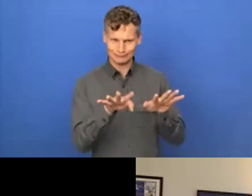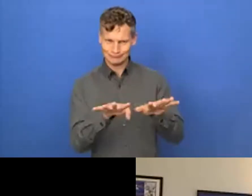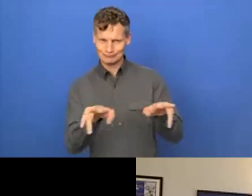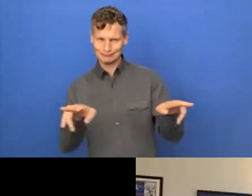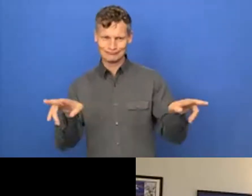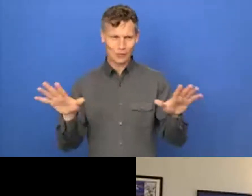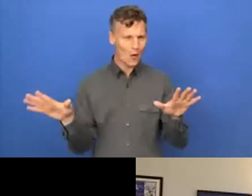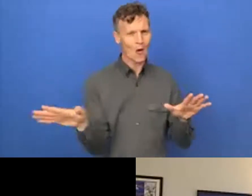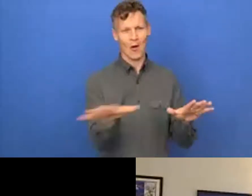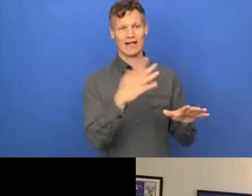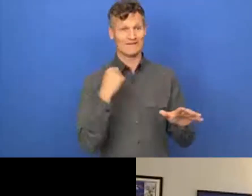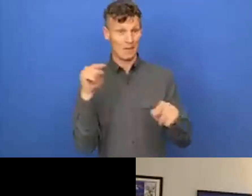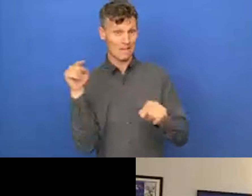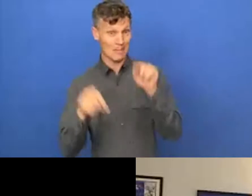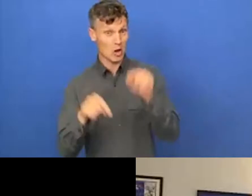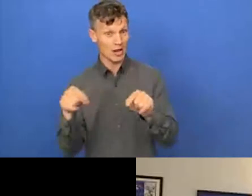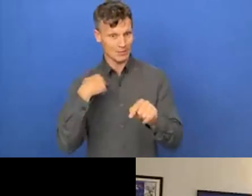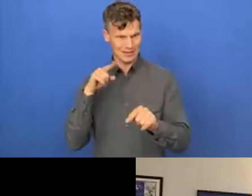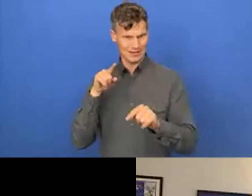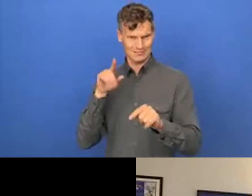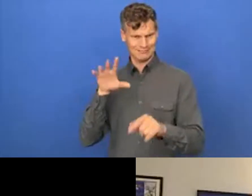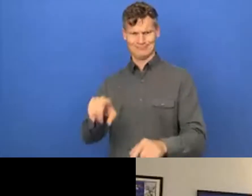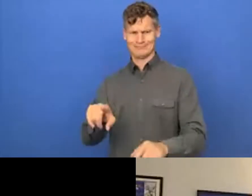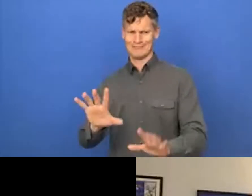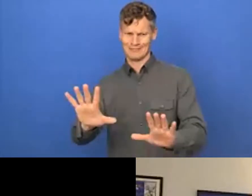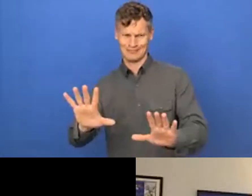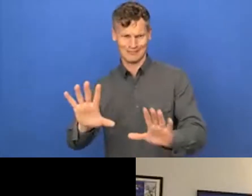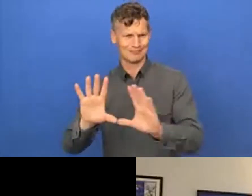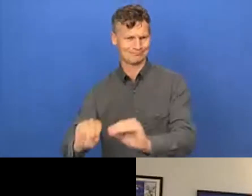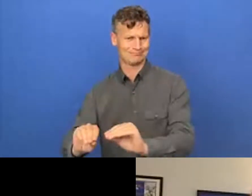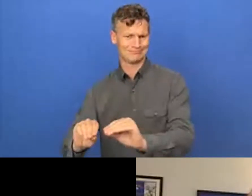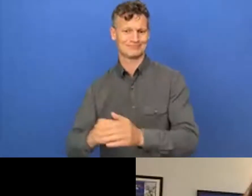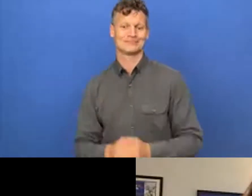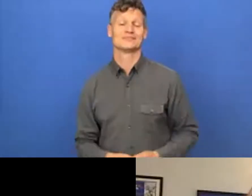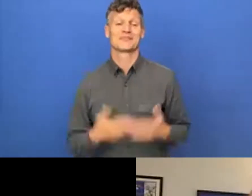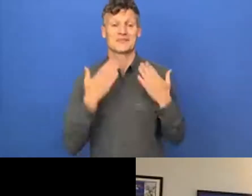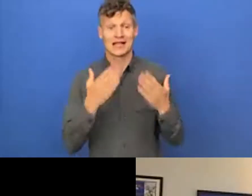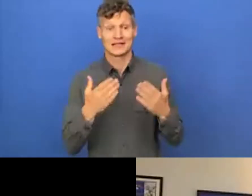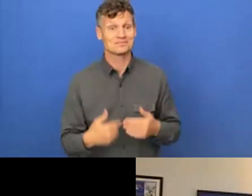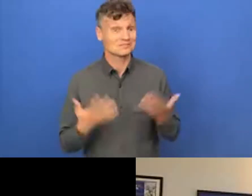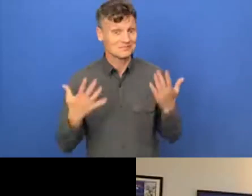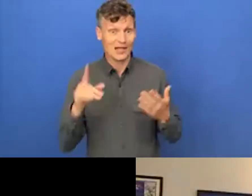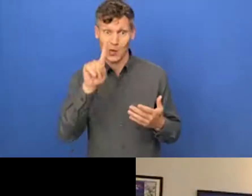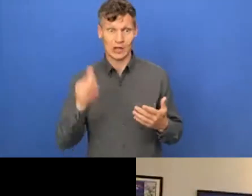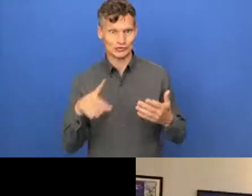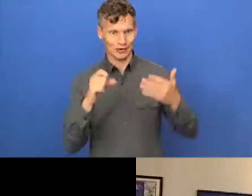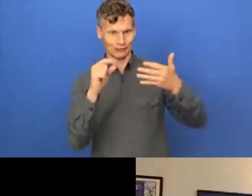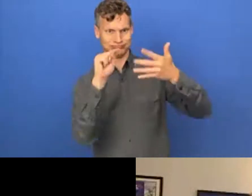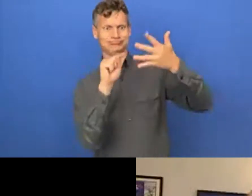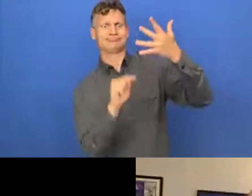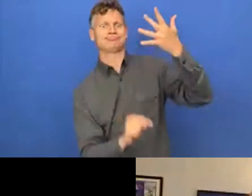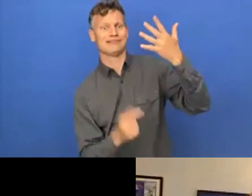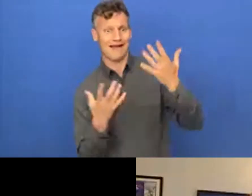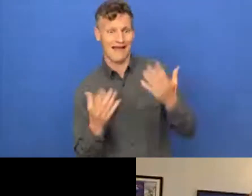that sense. Thanks. So now we have lots of questions coming. So we'll take like another 3 or 4